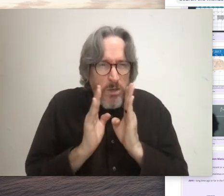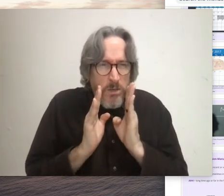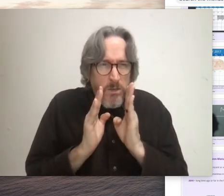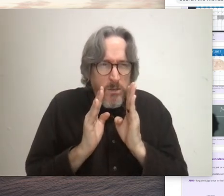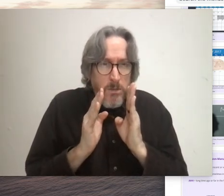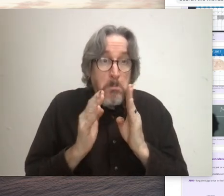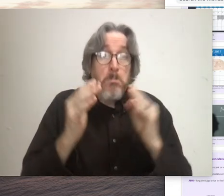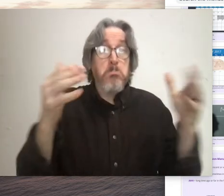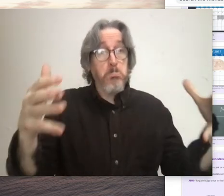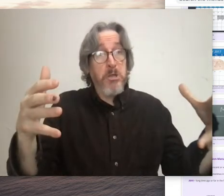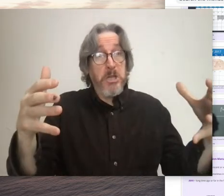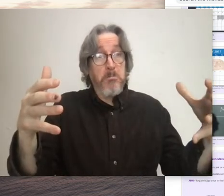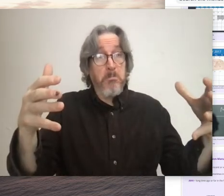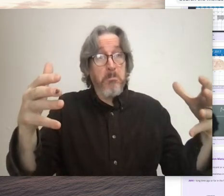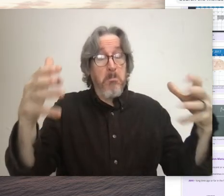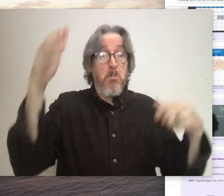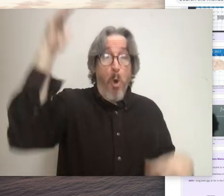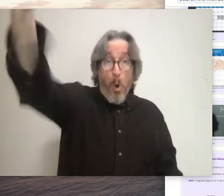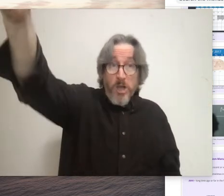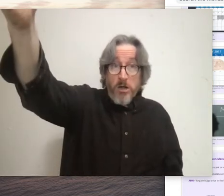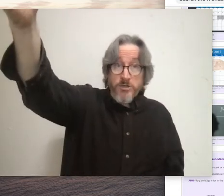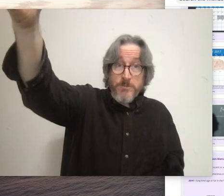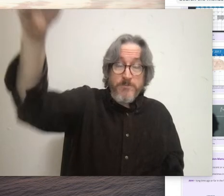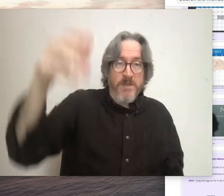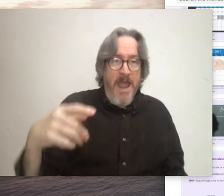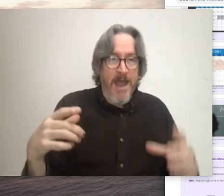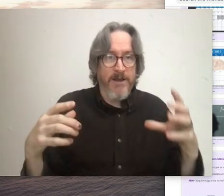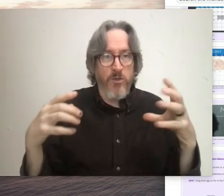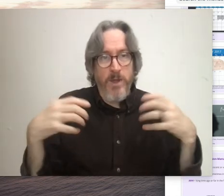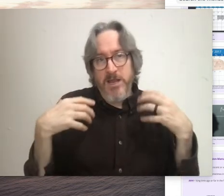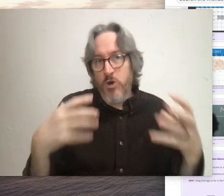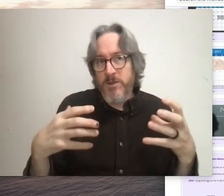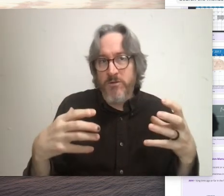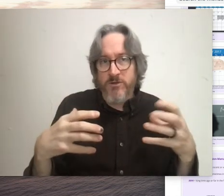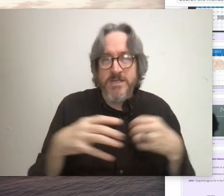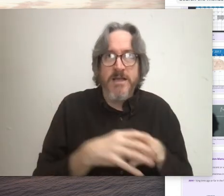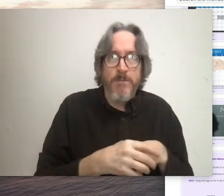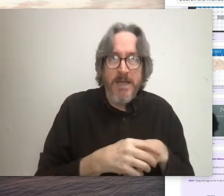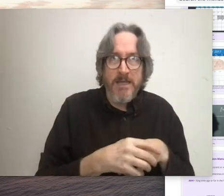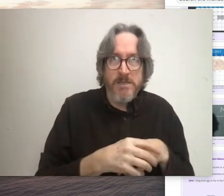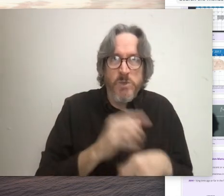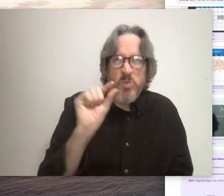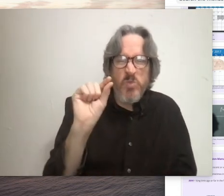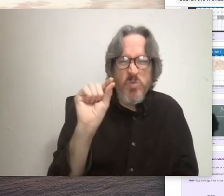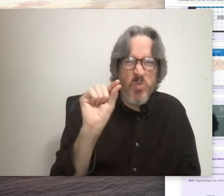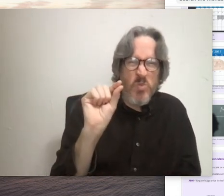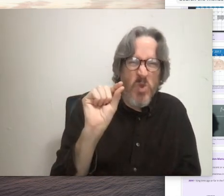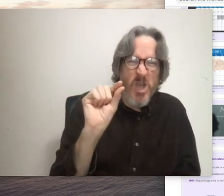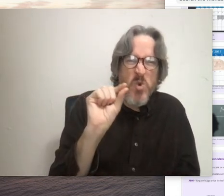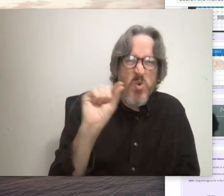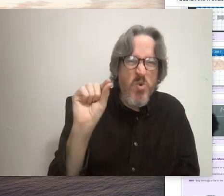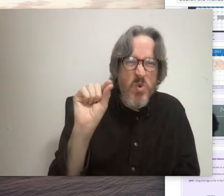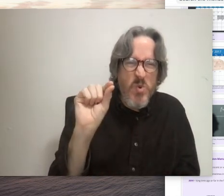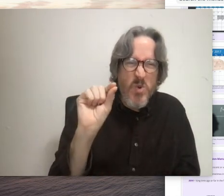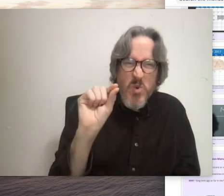small, medium, or large. And the way I normally refer to them is